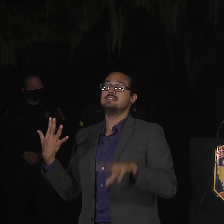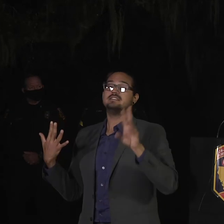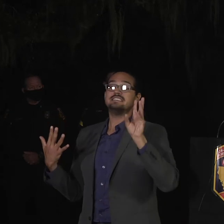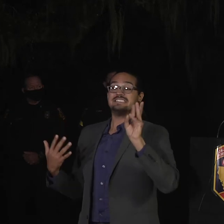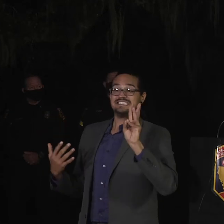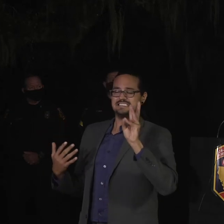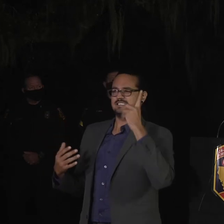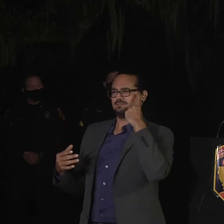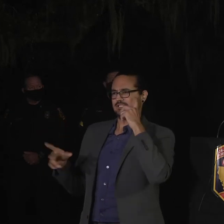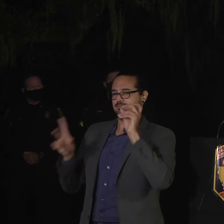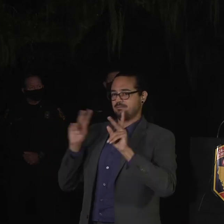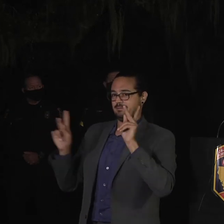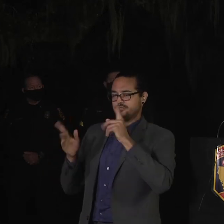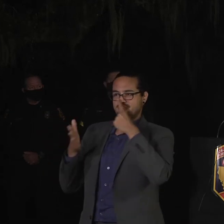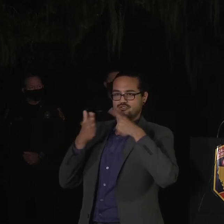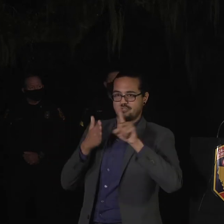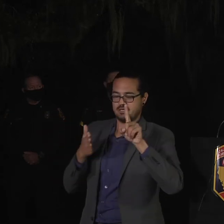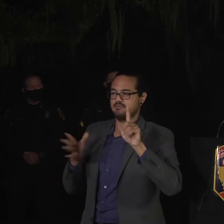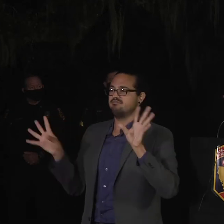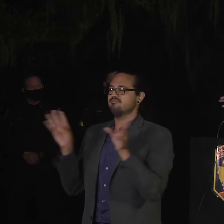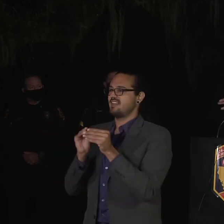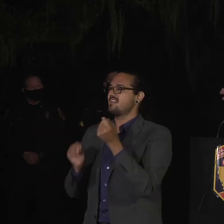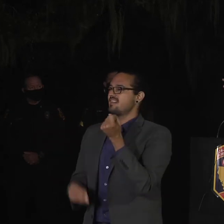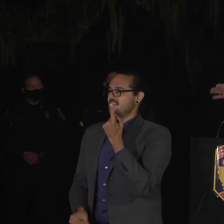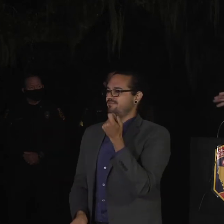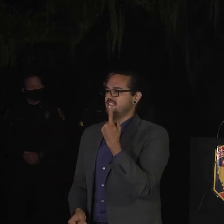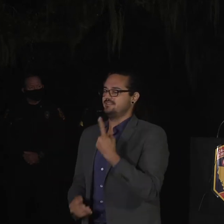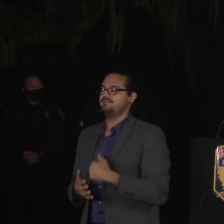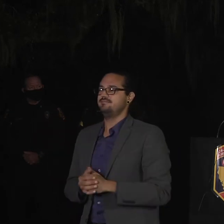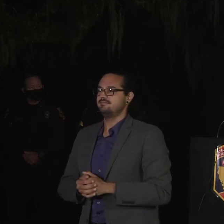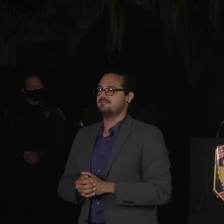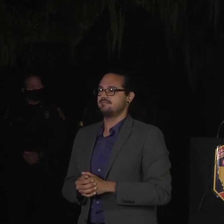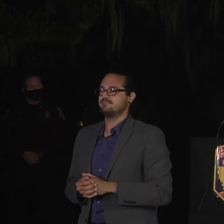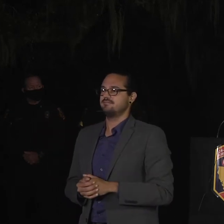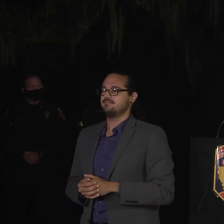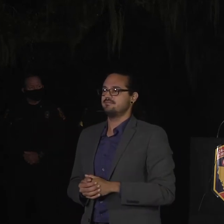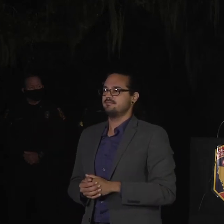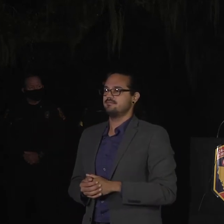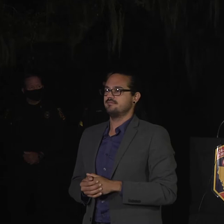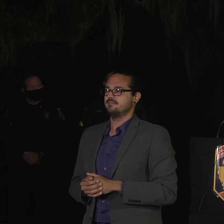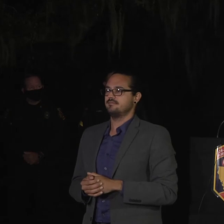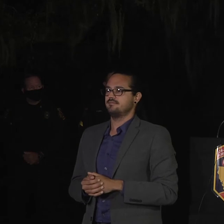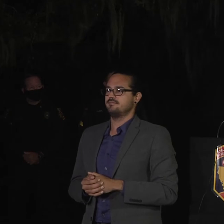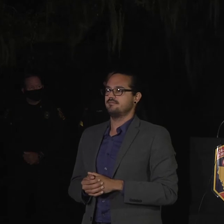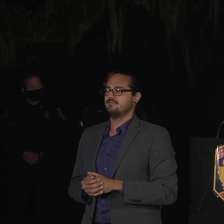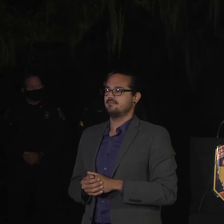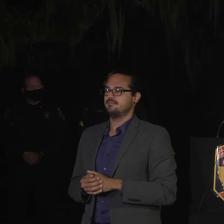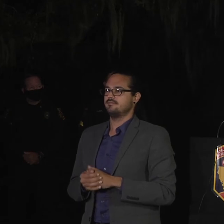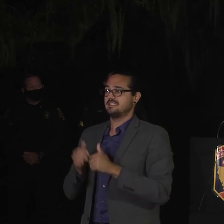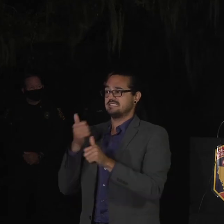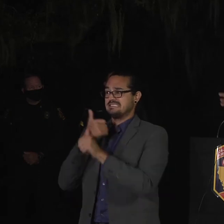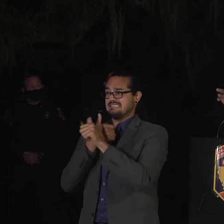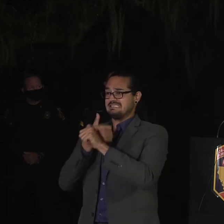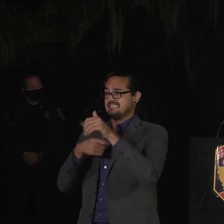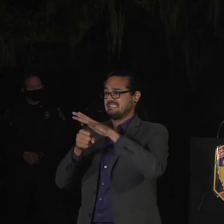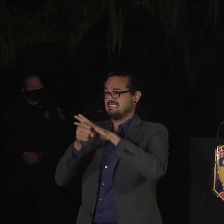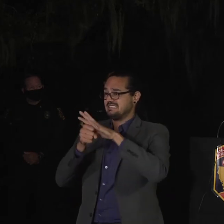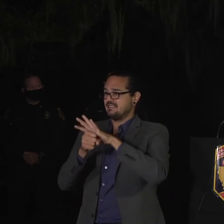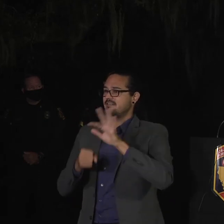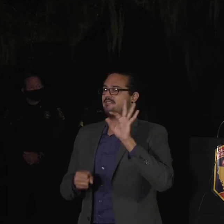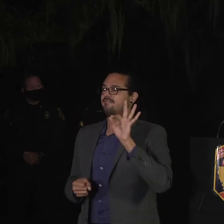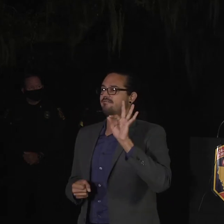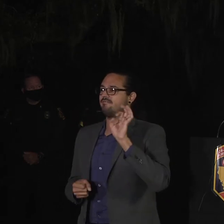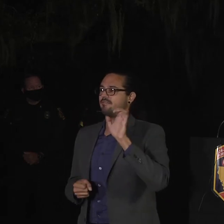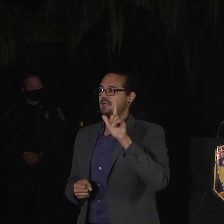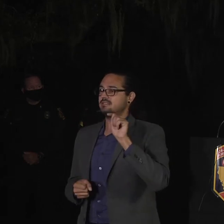little bit of the changing condition in terms of just the dangers that are out there. Felton Empire is impassable. According to our folks don't feel comfortable driving